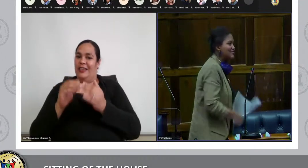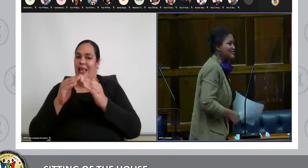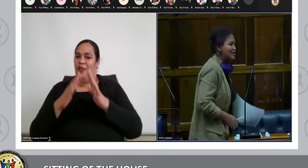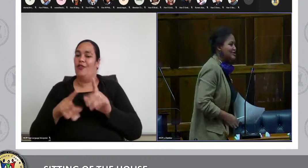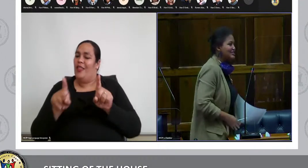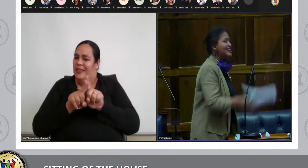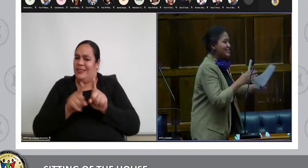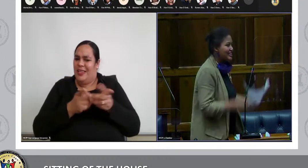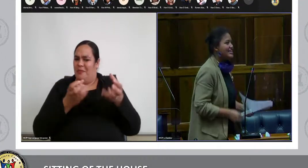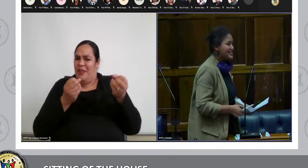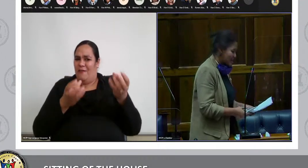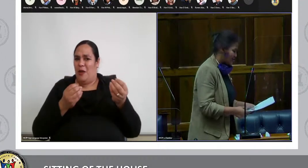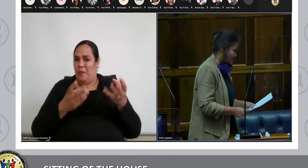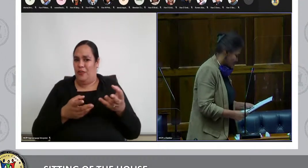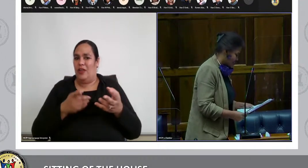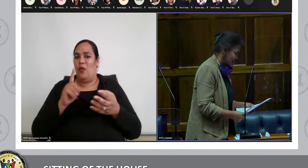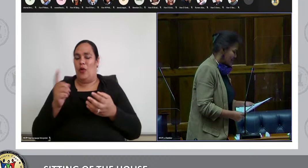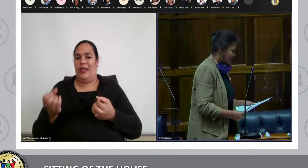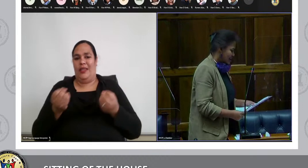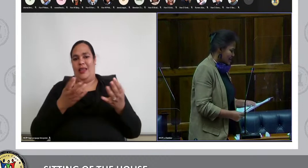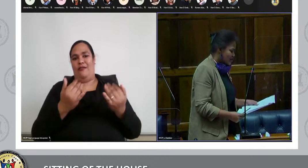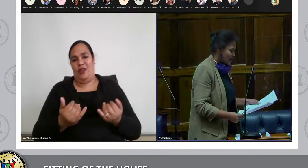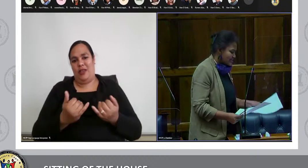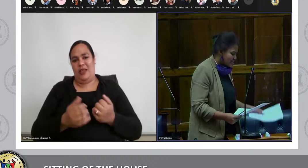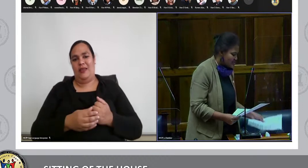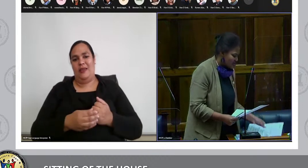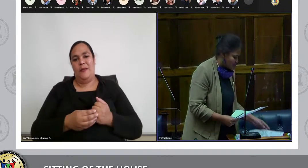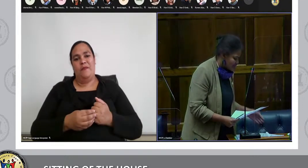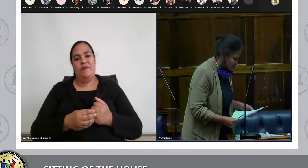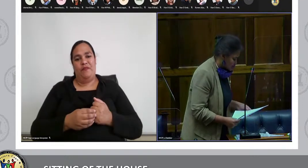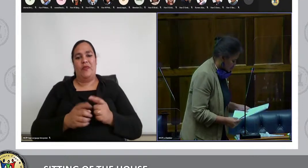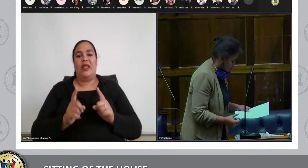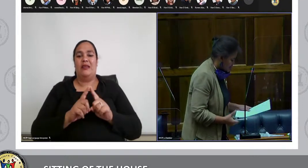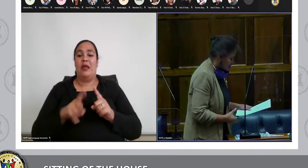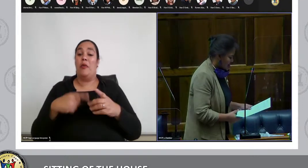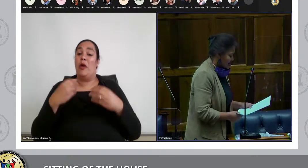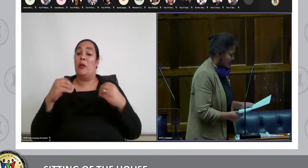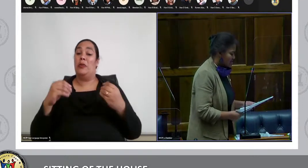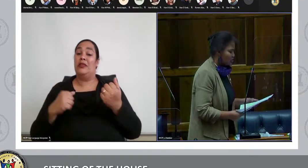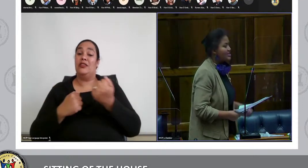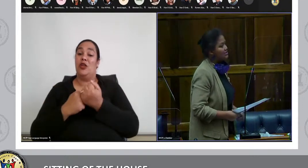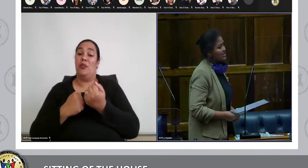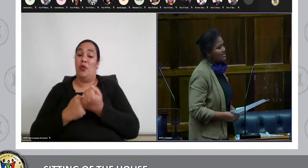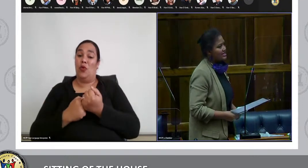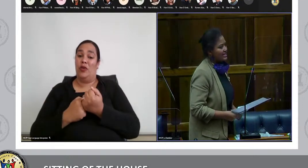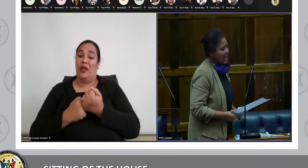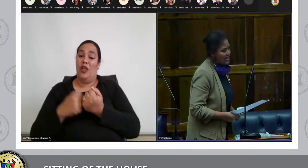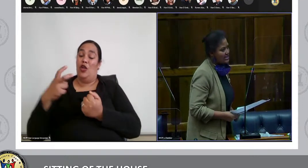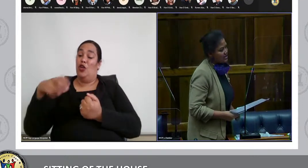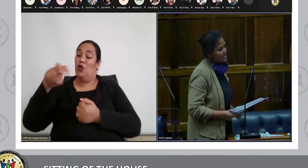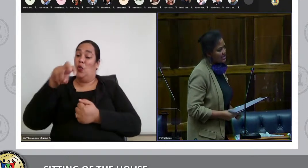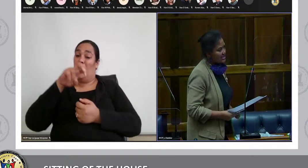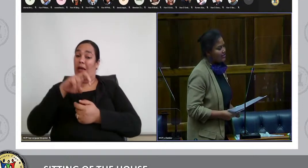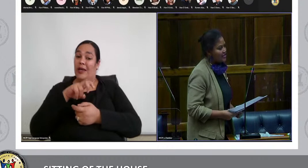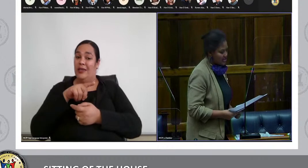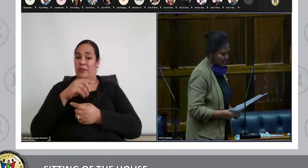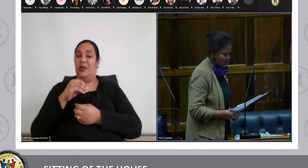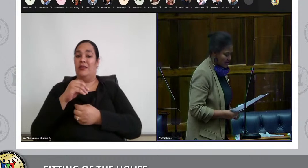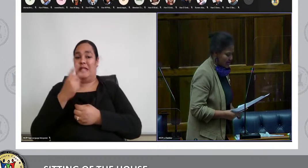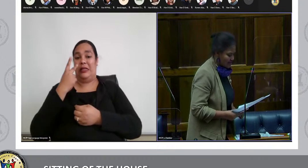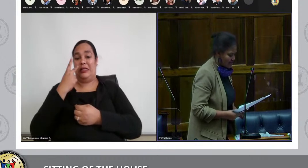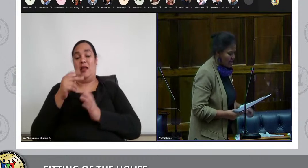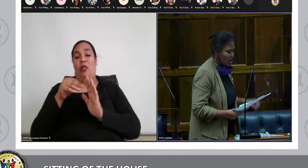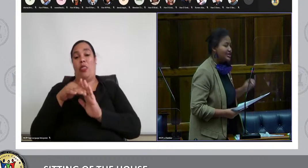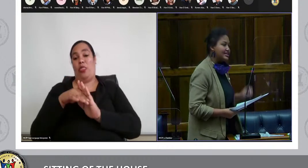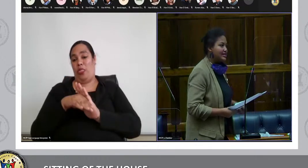exact same information that he gave today. And in terms of business support, the tourism industry has been seeing a very